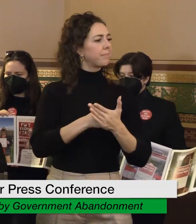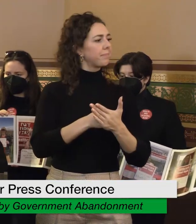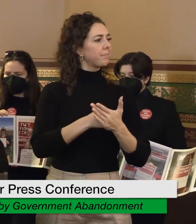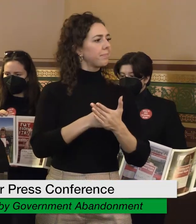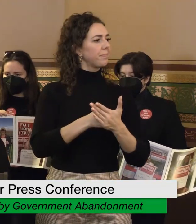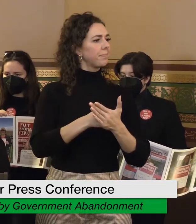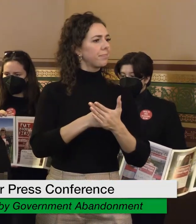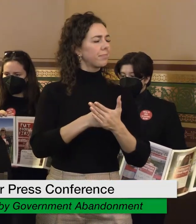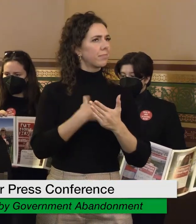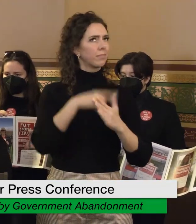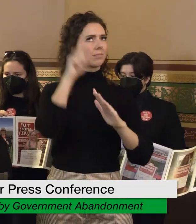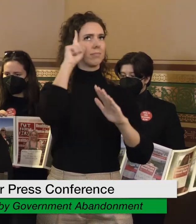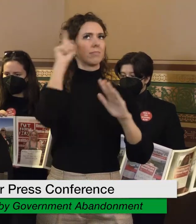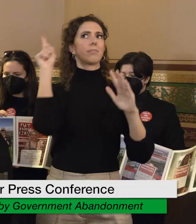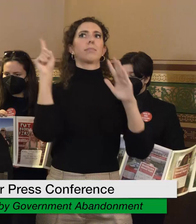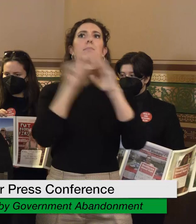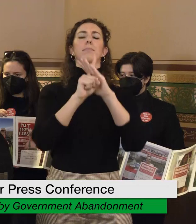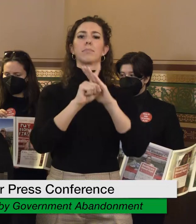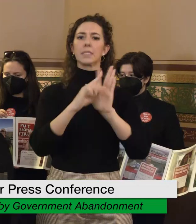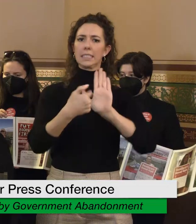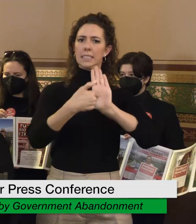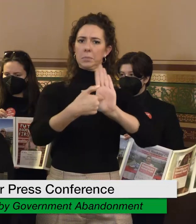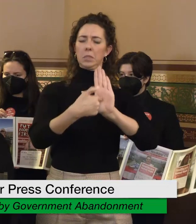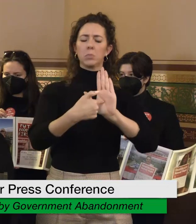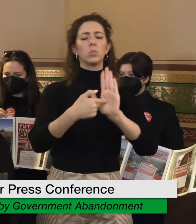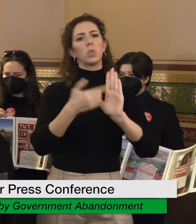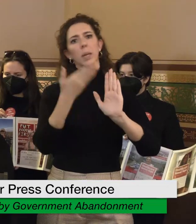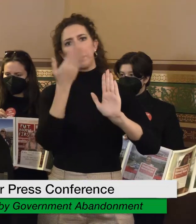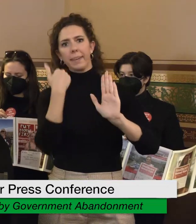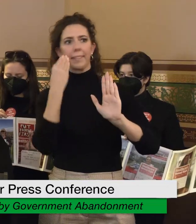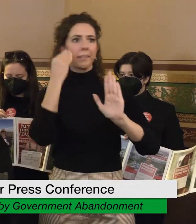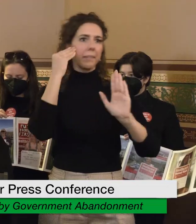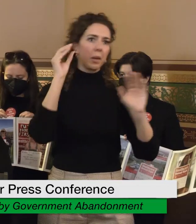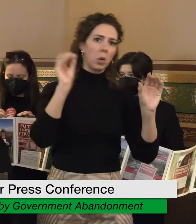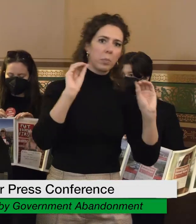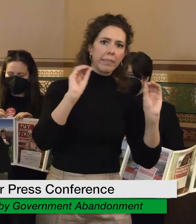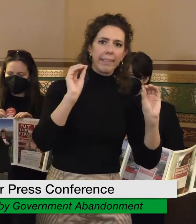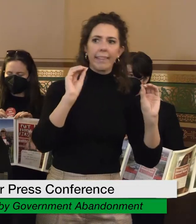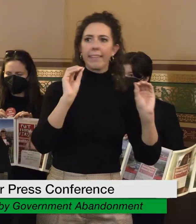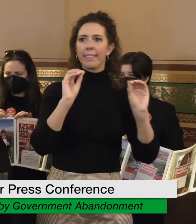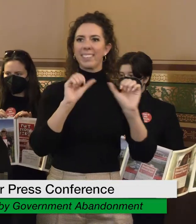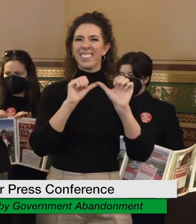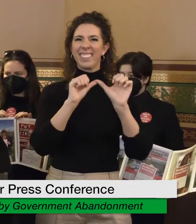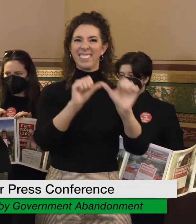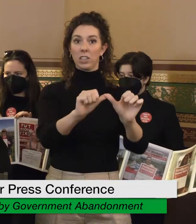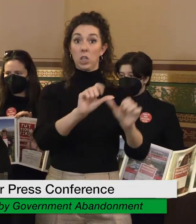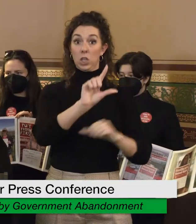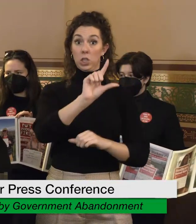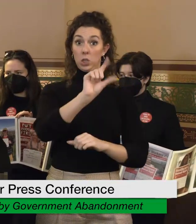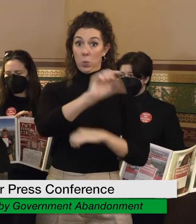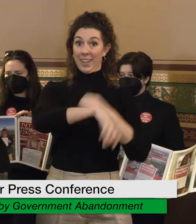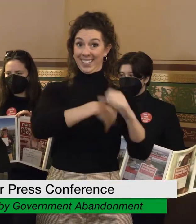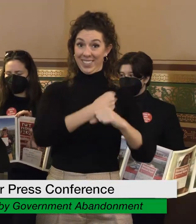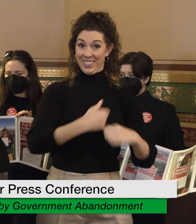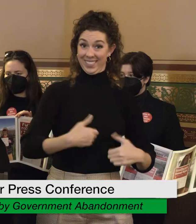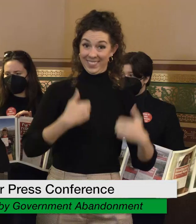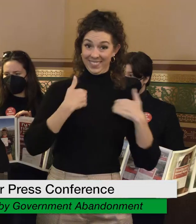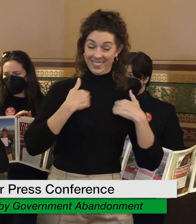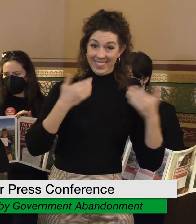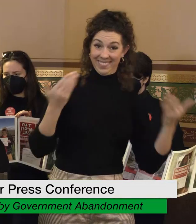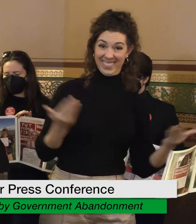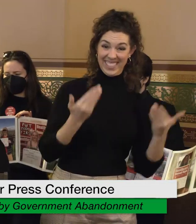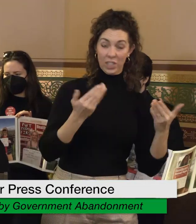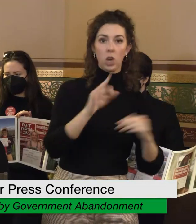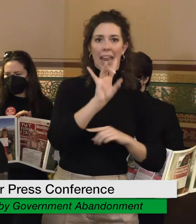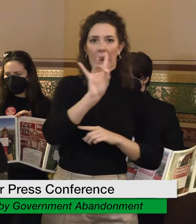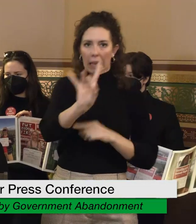I thought that the symptoms were just from being homeless for 8 out of the 20 years that I have lived here